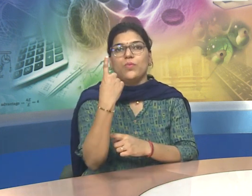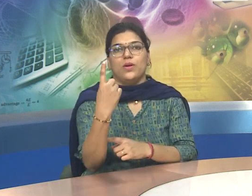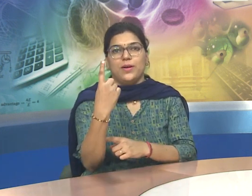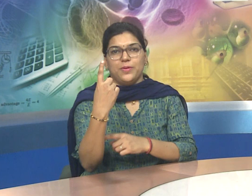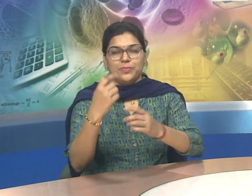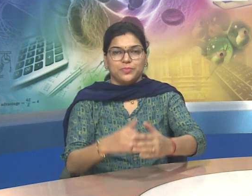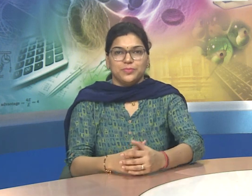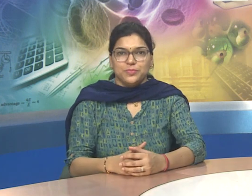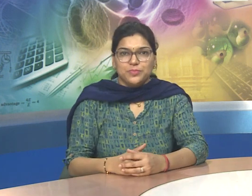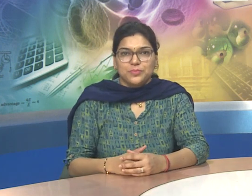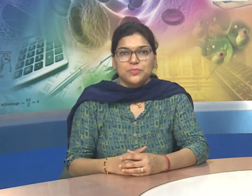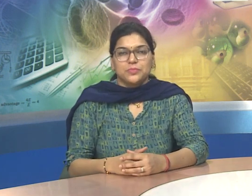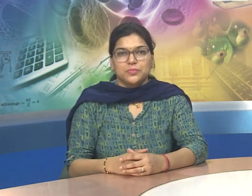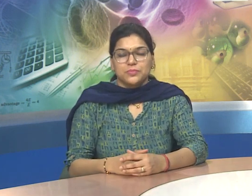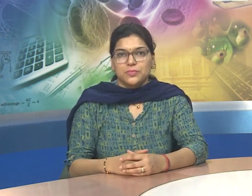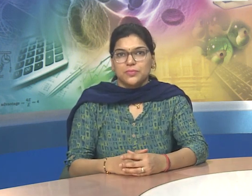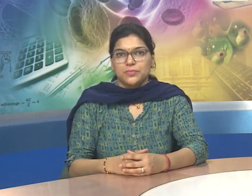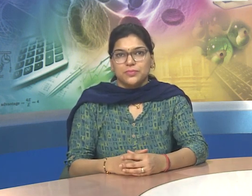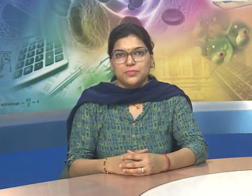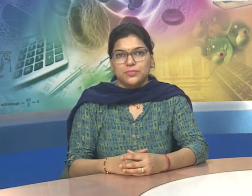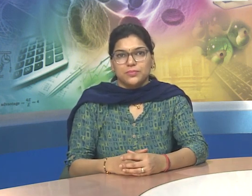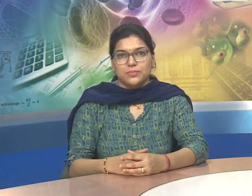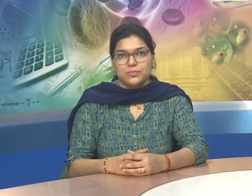This is videos part one.